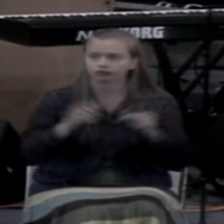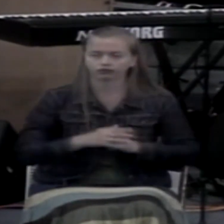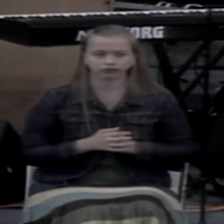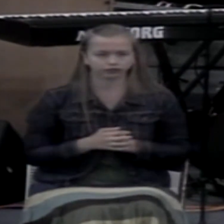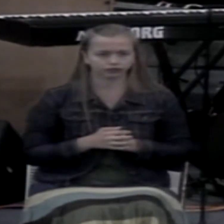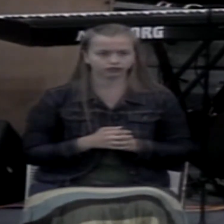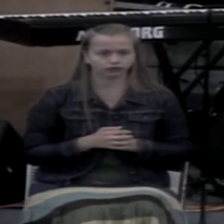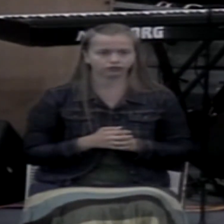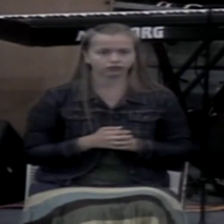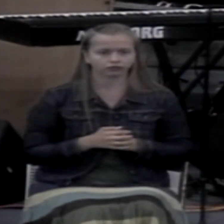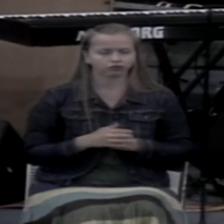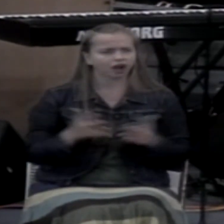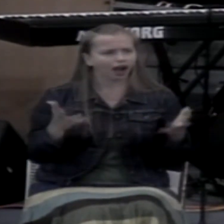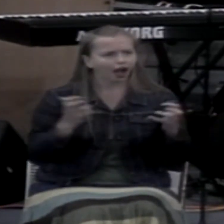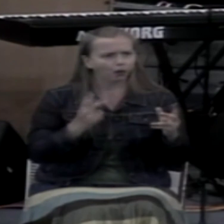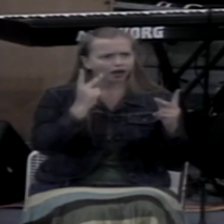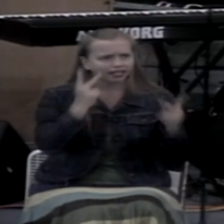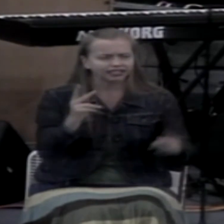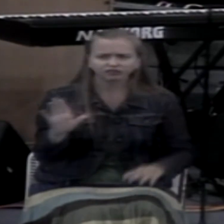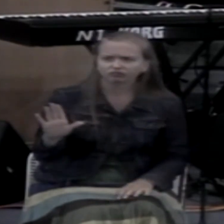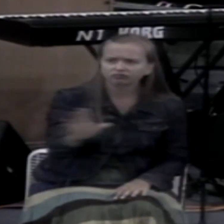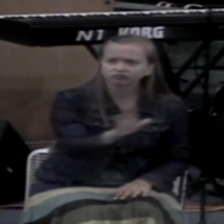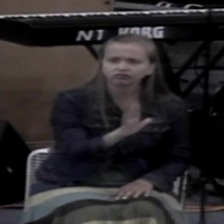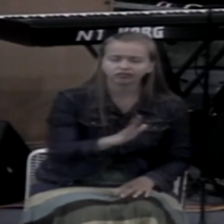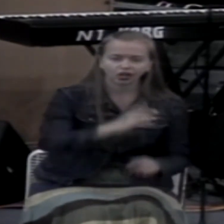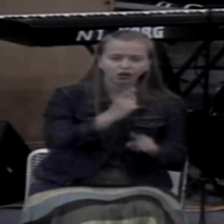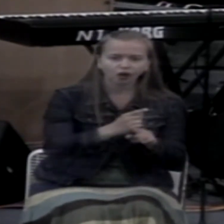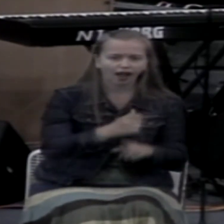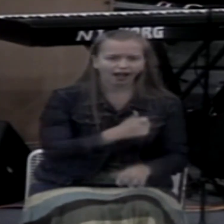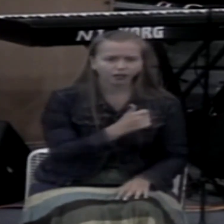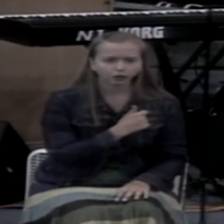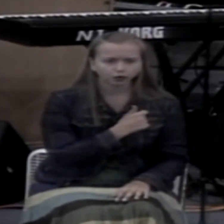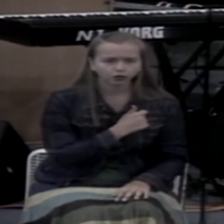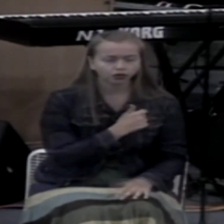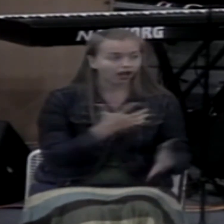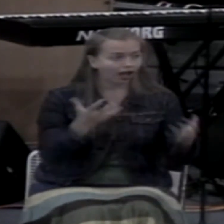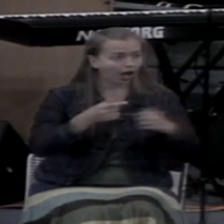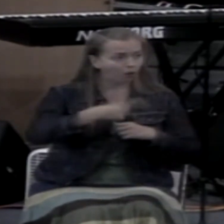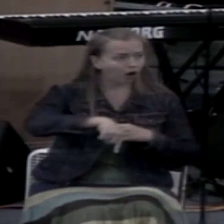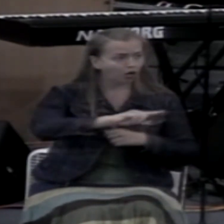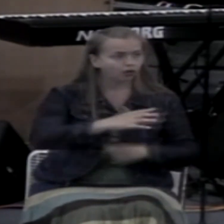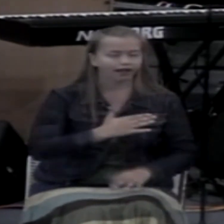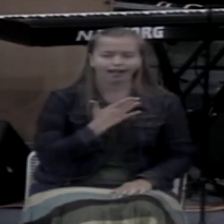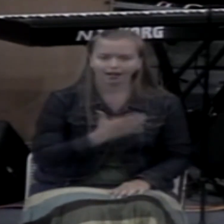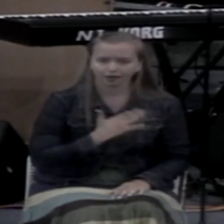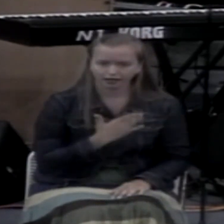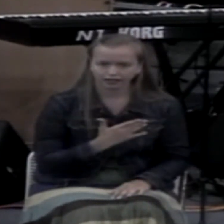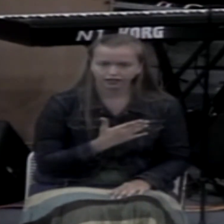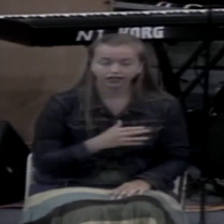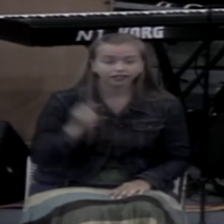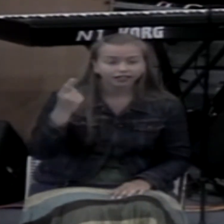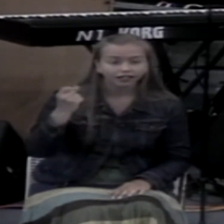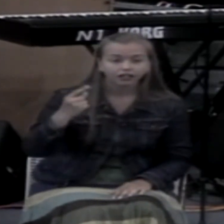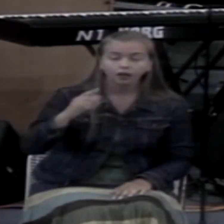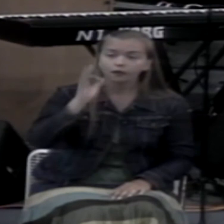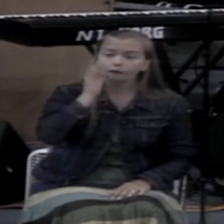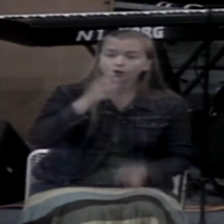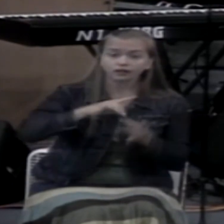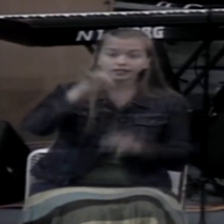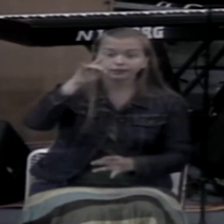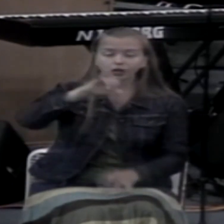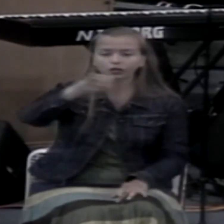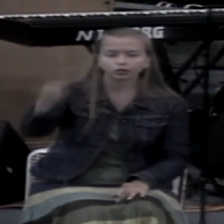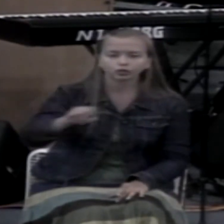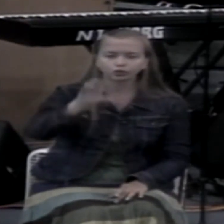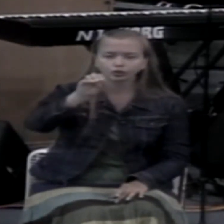I told my dear friend, I said, do you have a delete button on your computer? Yes. I said, as soon as they come in, delete, delete, delete, delete, delete,